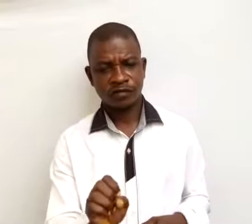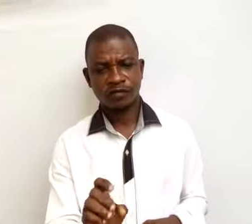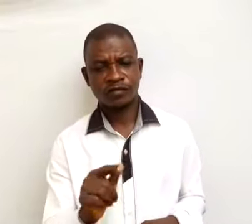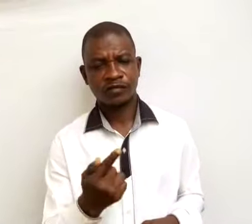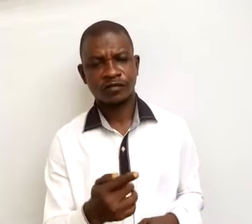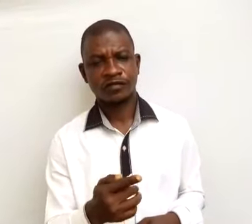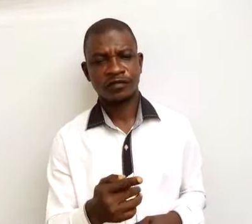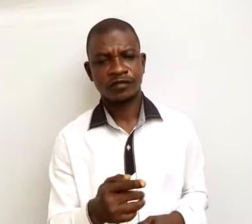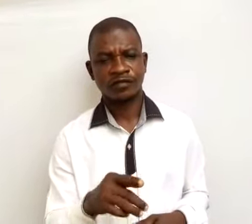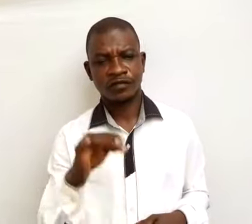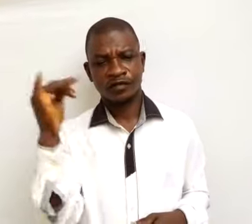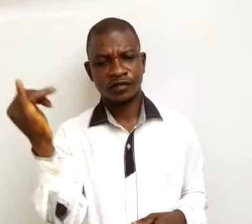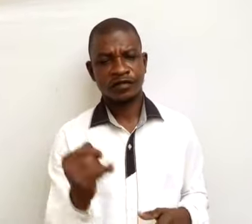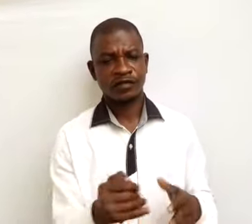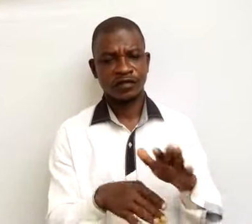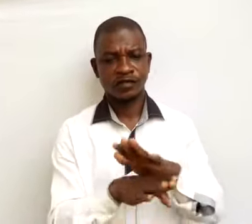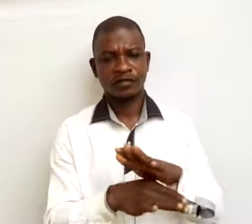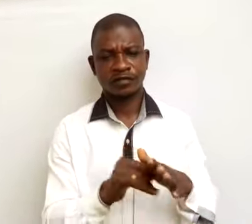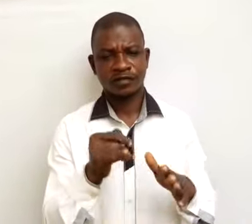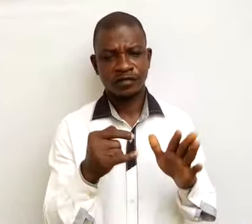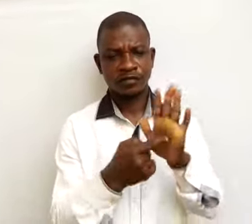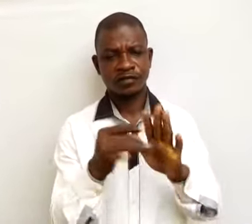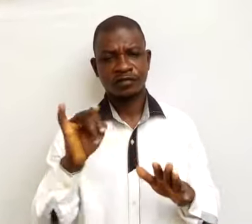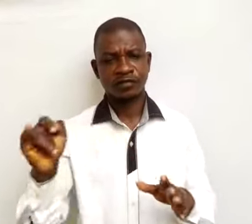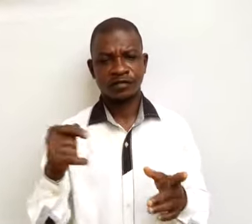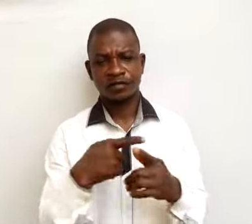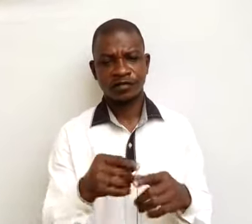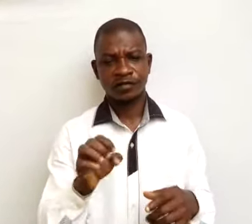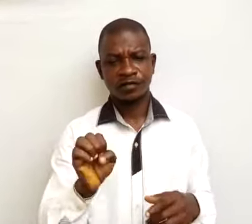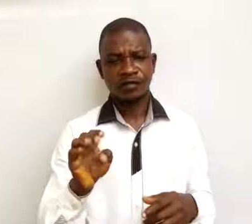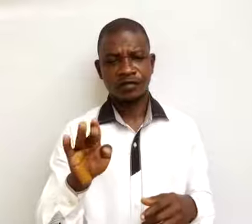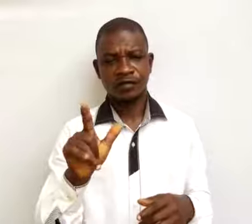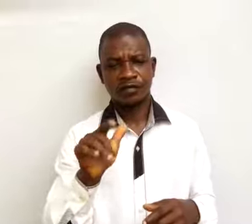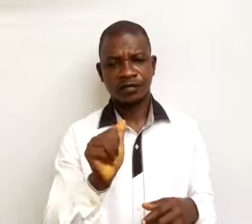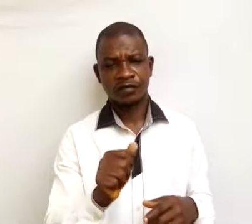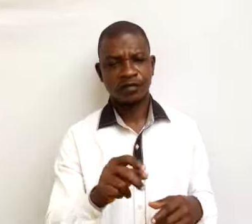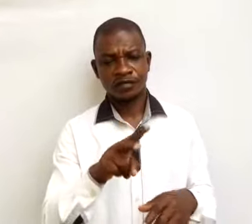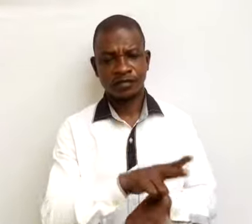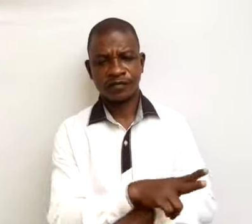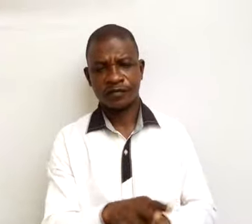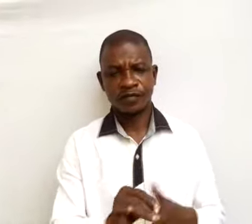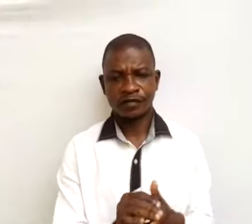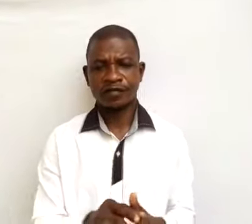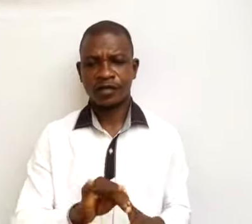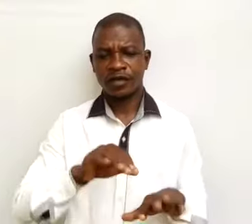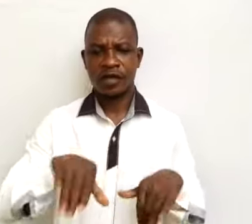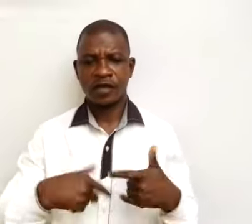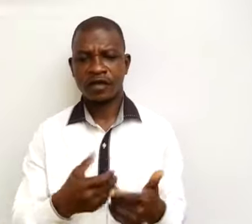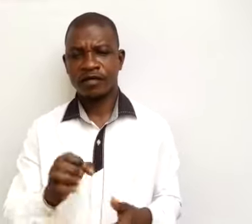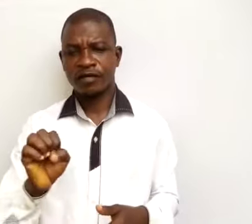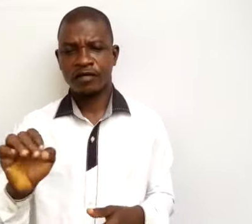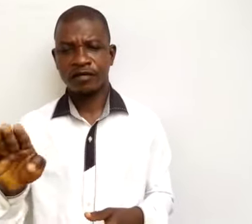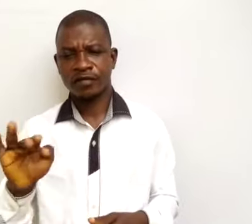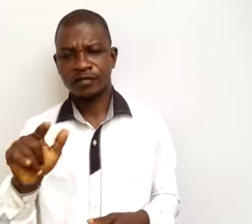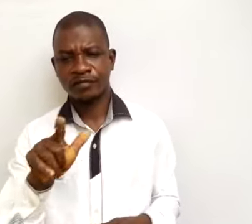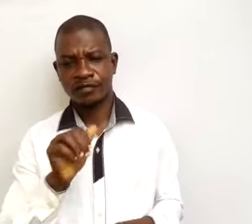The diagram below is showing the Ebola virus infections, how Ebola virus infects human